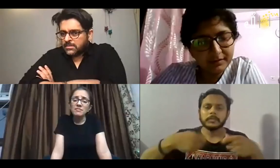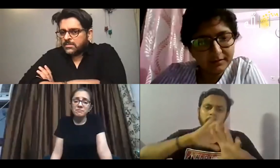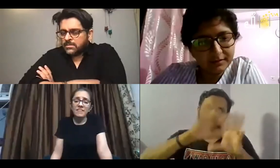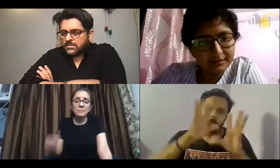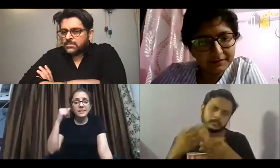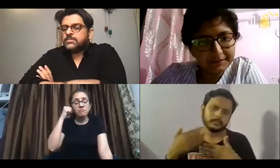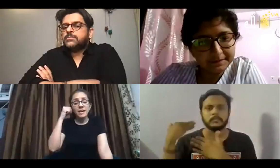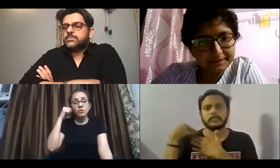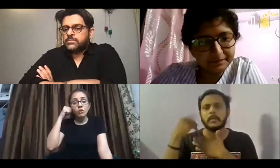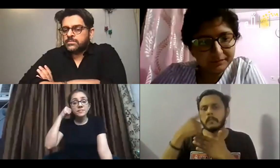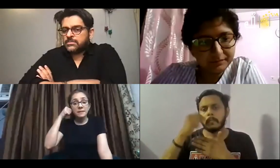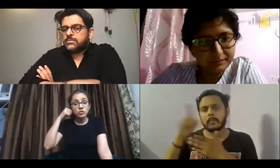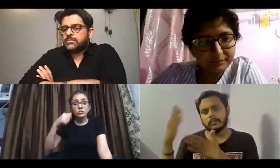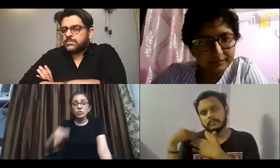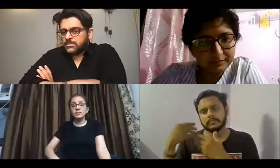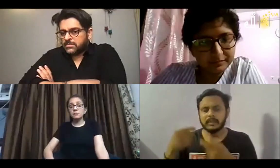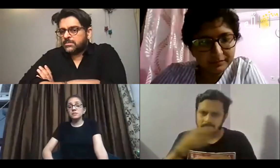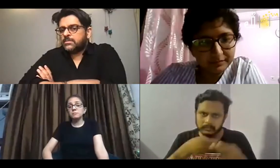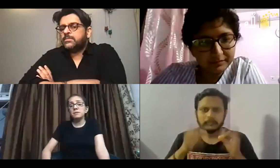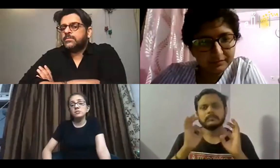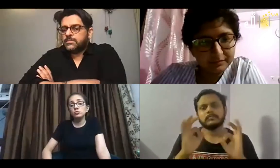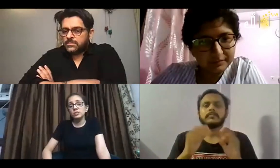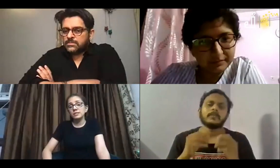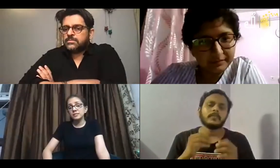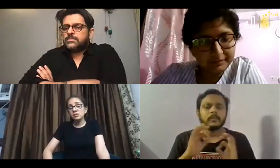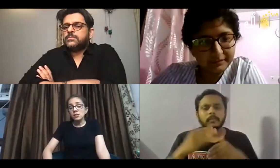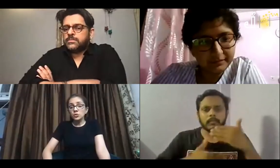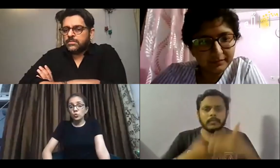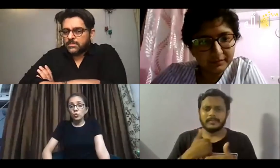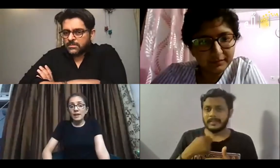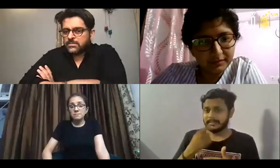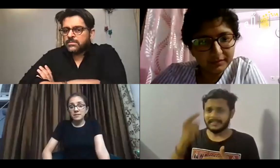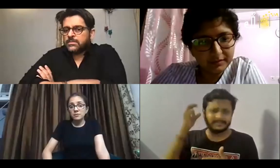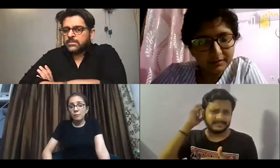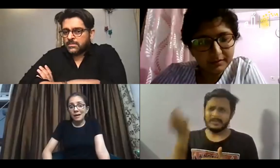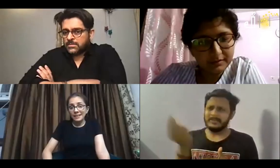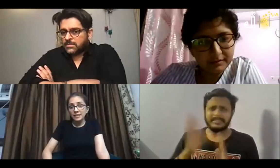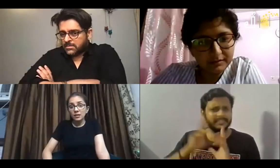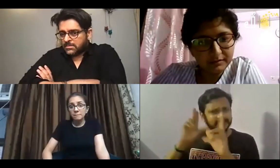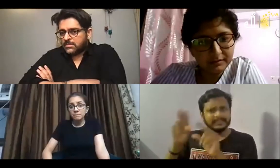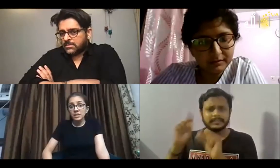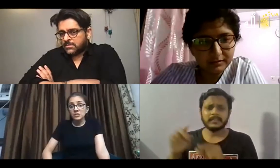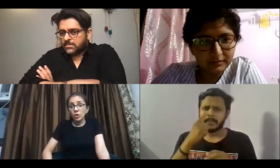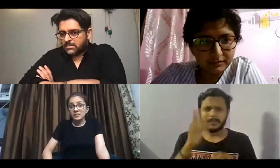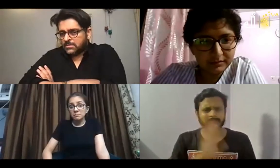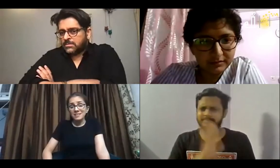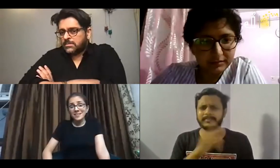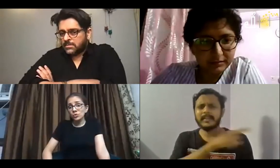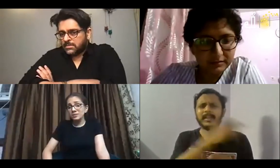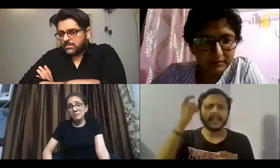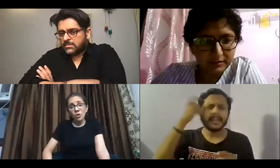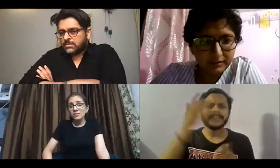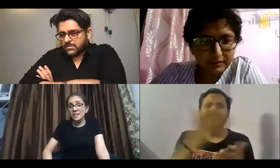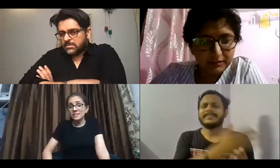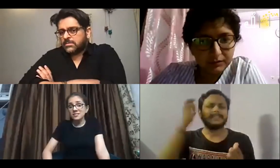and my family had a lot of expenditure, not the government. My parents took the lead to expend for my cochlear implant. I